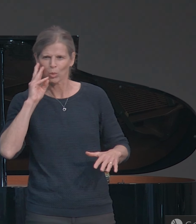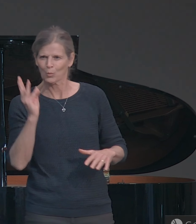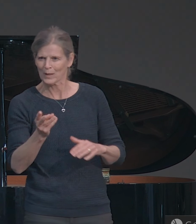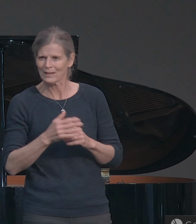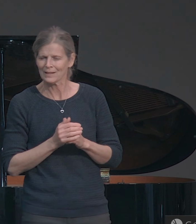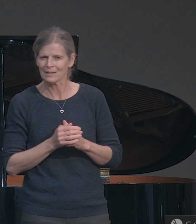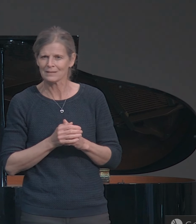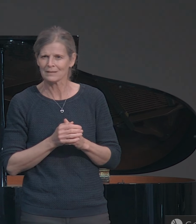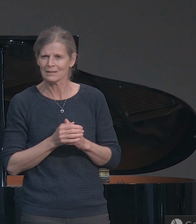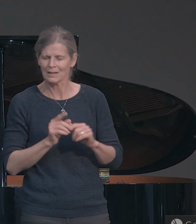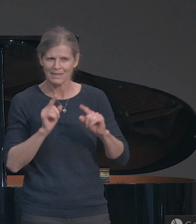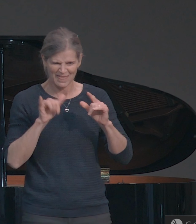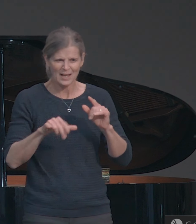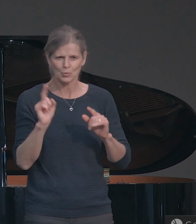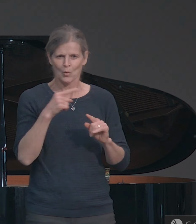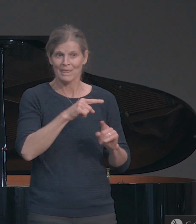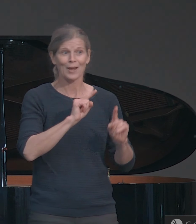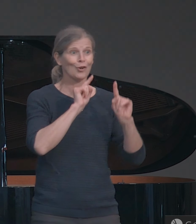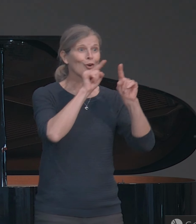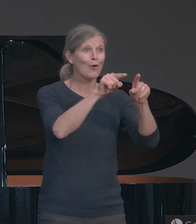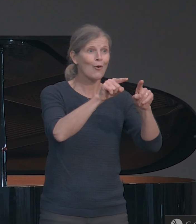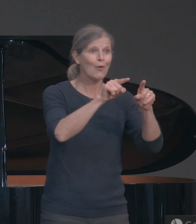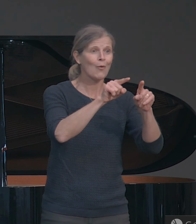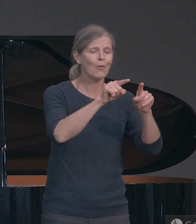that they go to practice their idolatry.